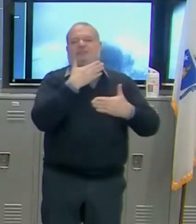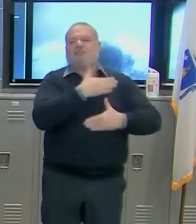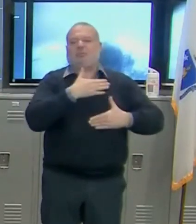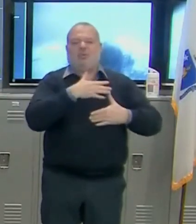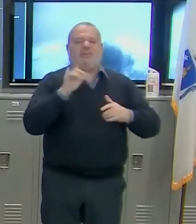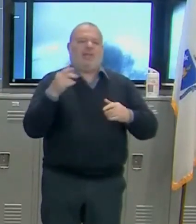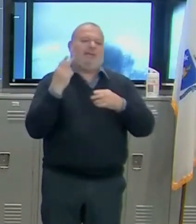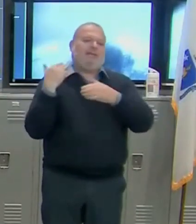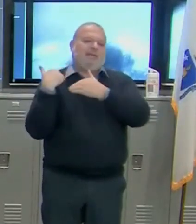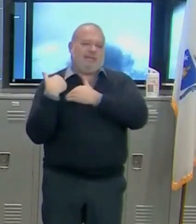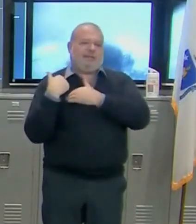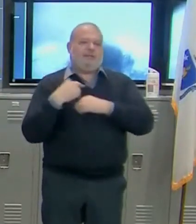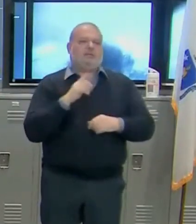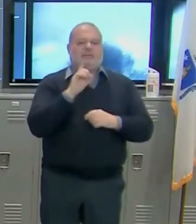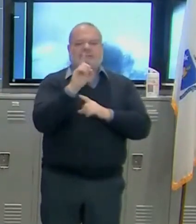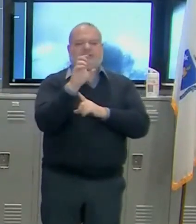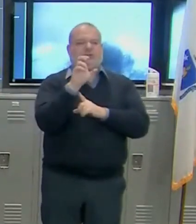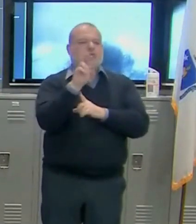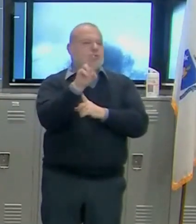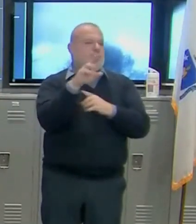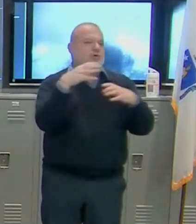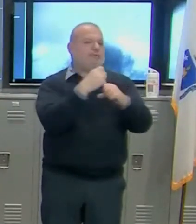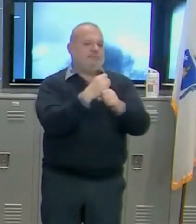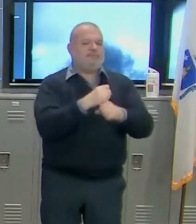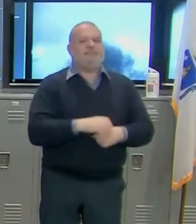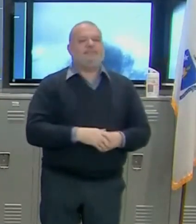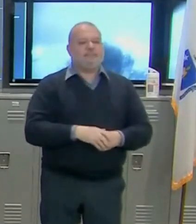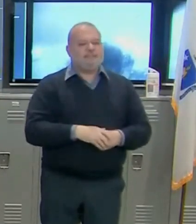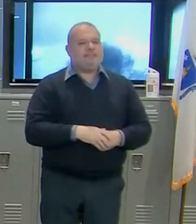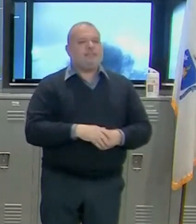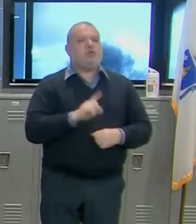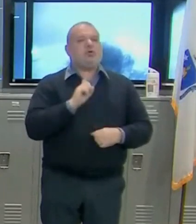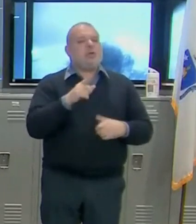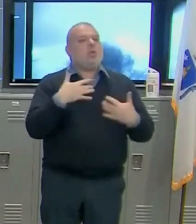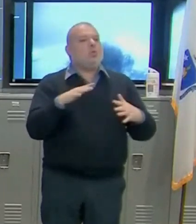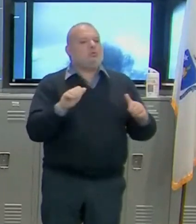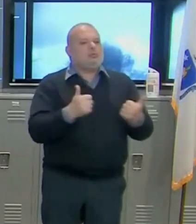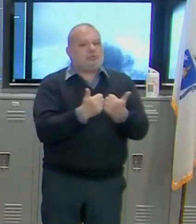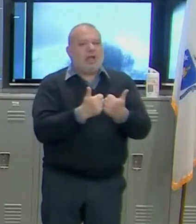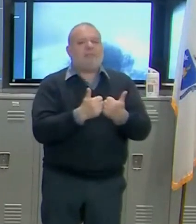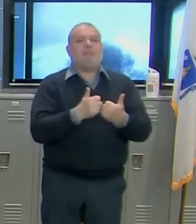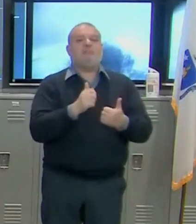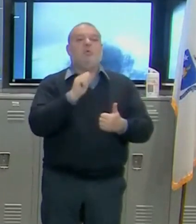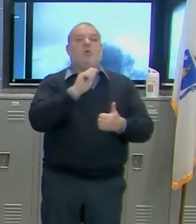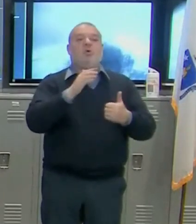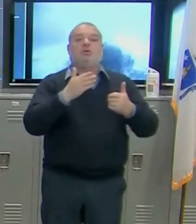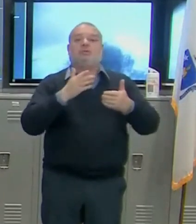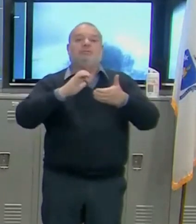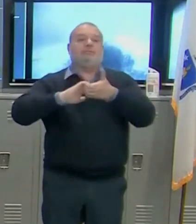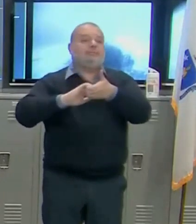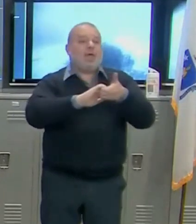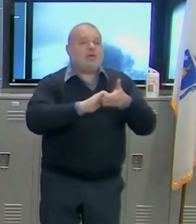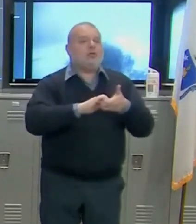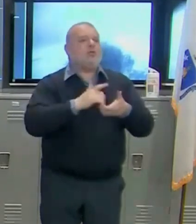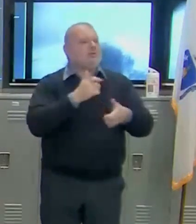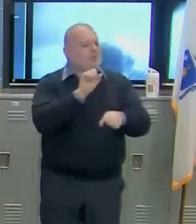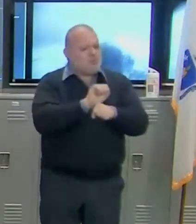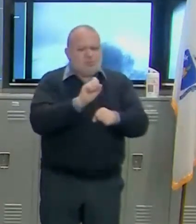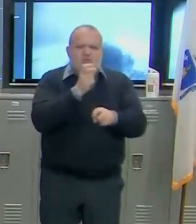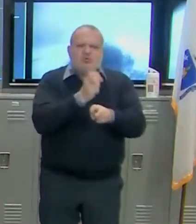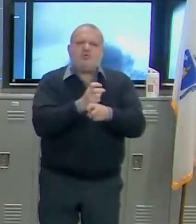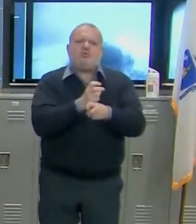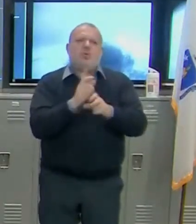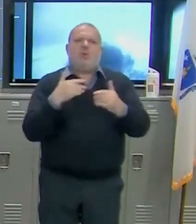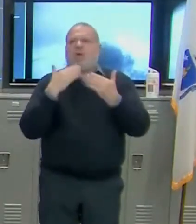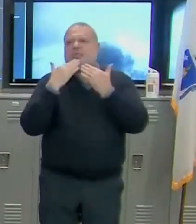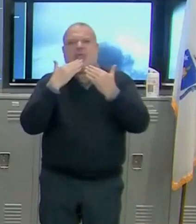difficult conditions, and to all of our very competent municipal partners who have really stepped up in this storm. With snowfall and high